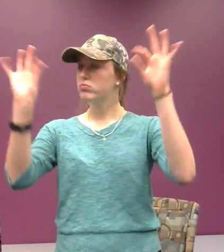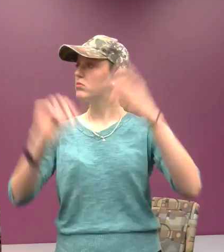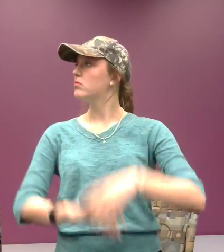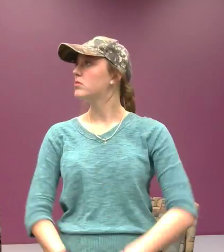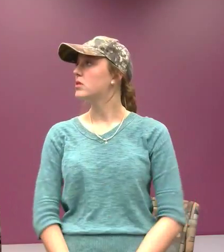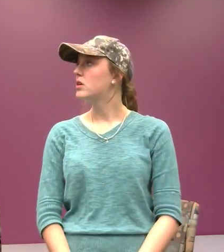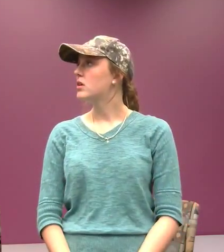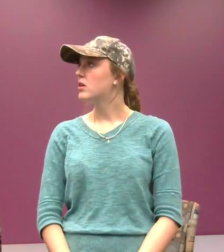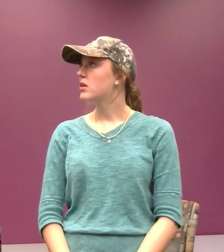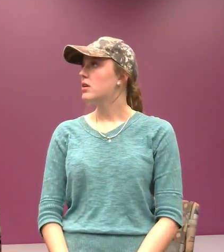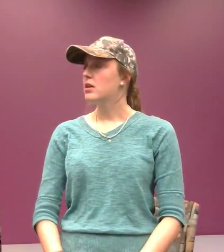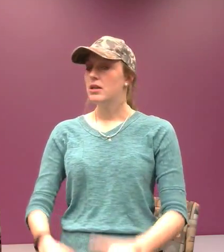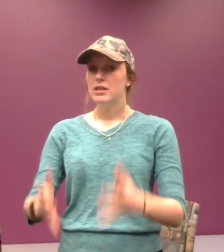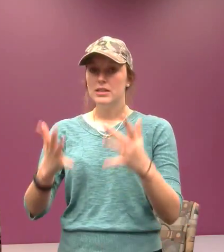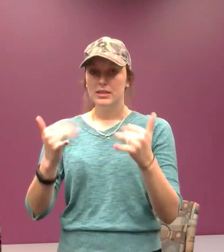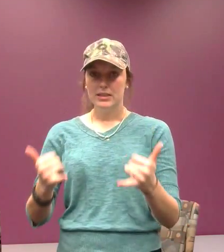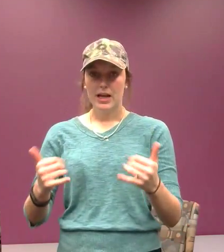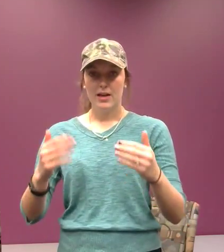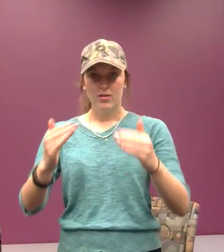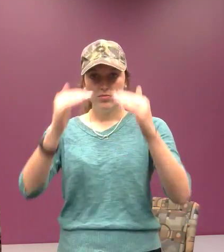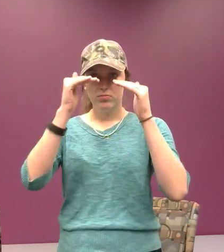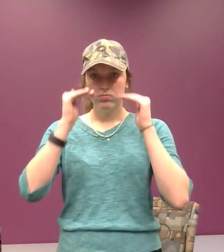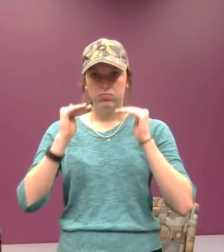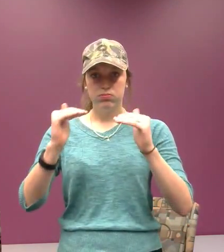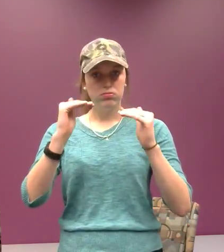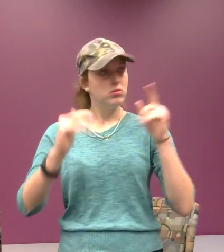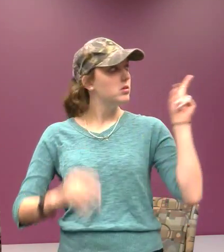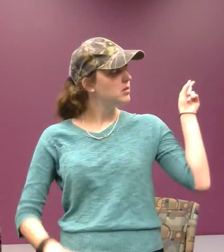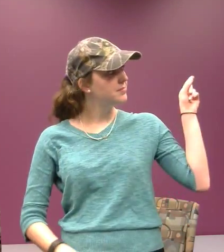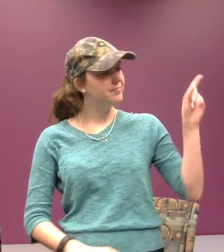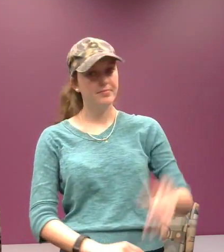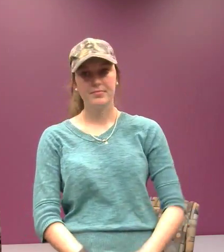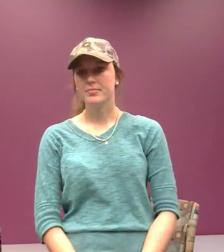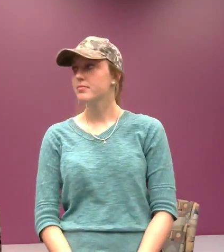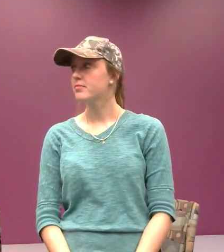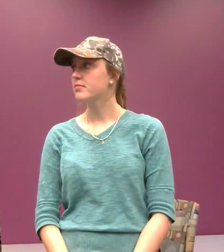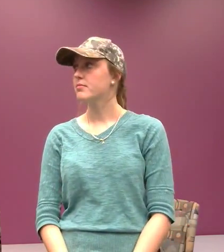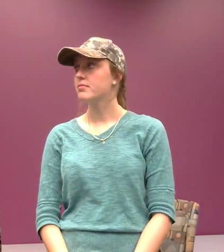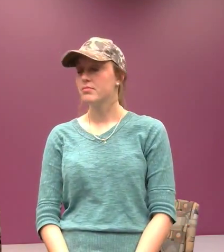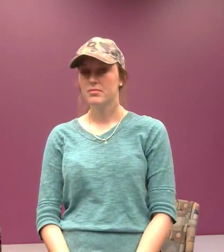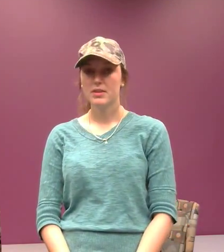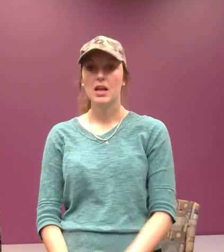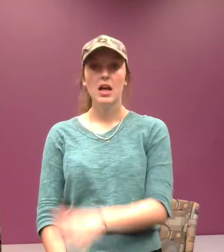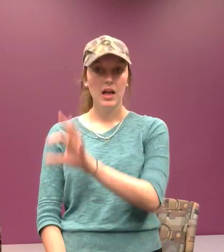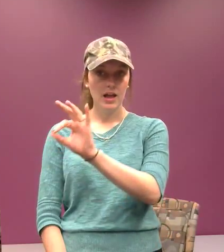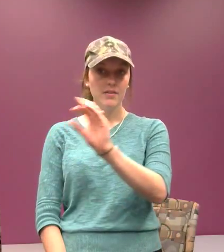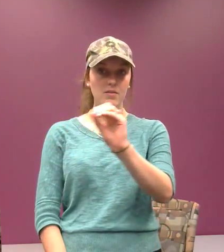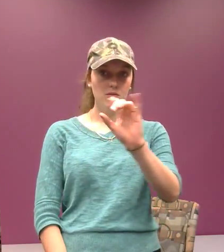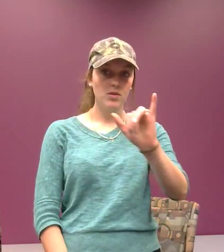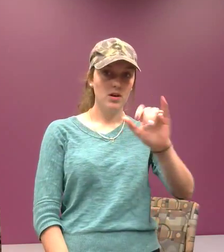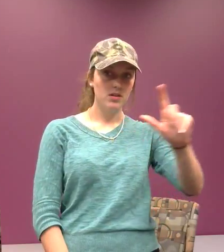Down the bottom, this one's a little more difficult. Again, F, O plus I, L.